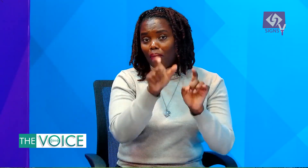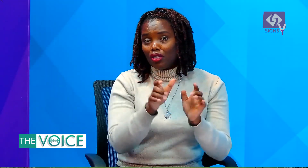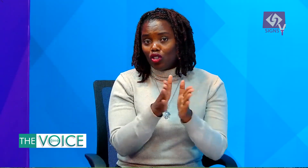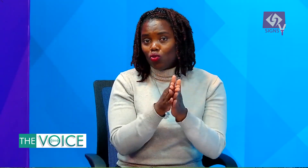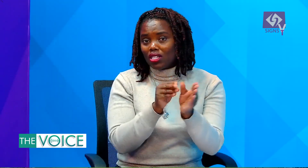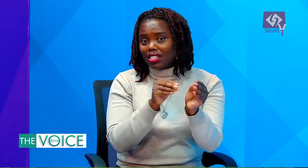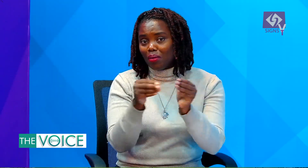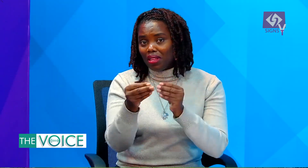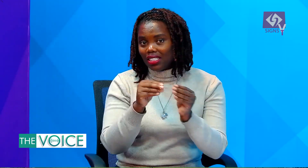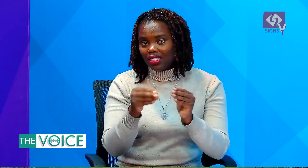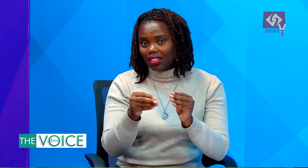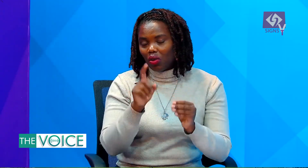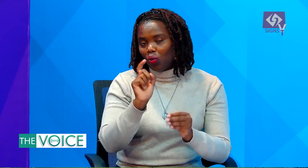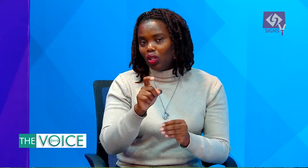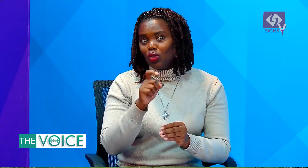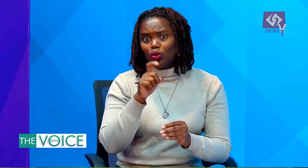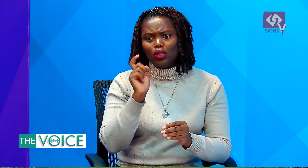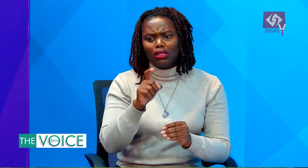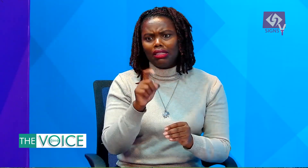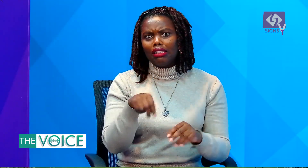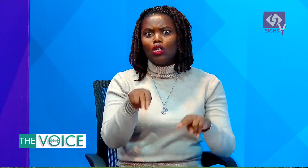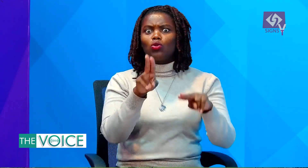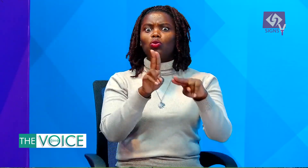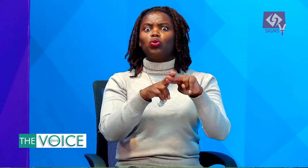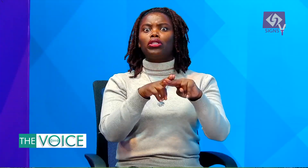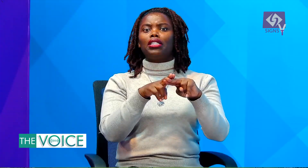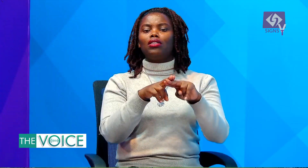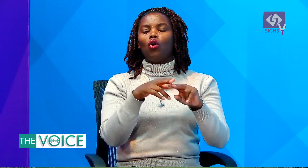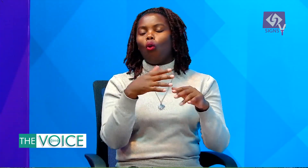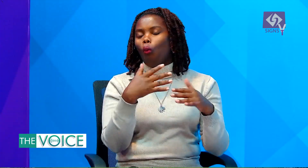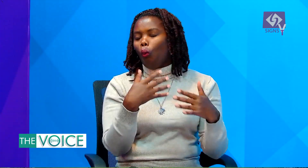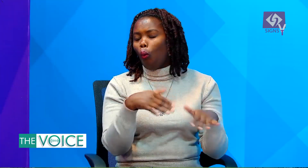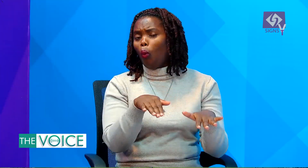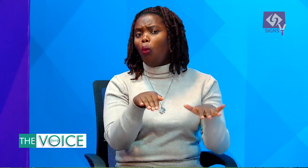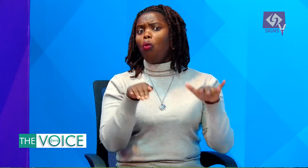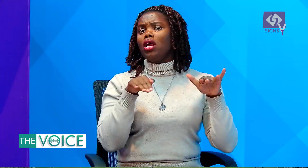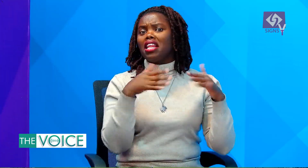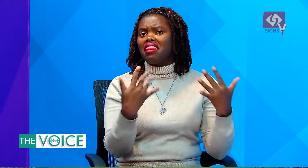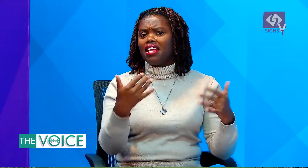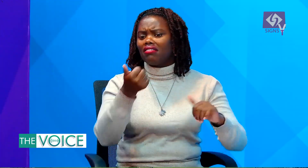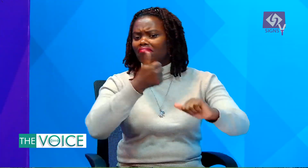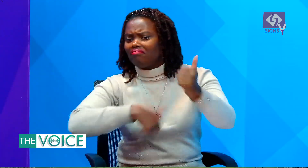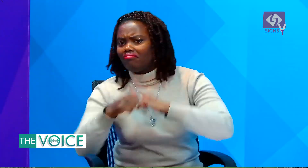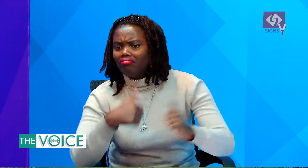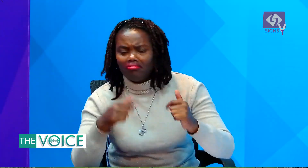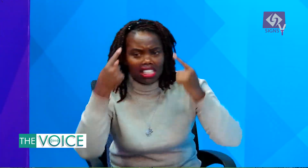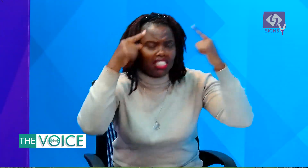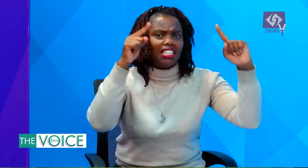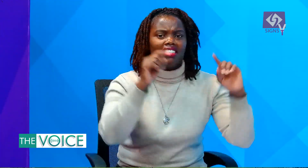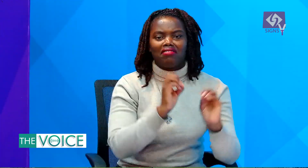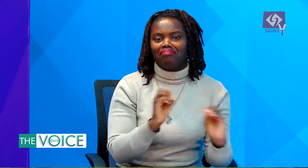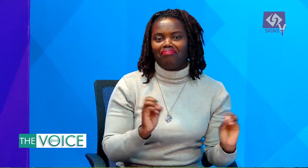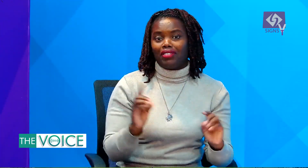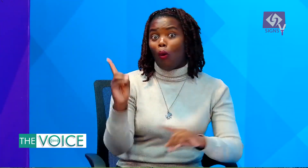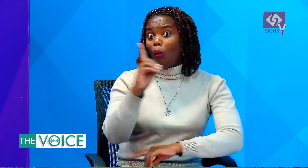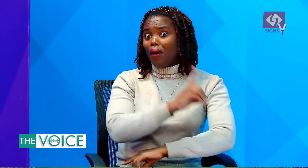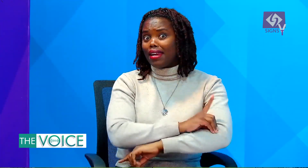learned, especially for persons with disability, you don't need just to sit and wait for opportunities to come to